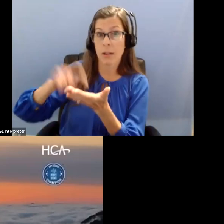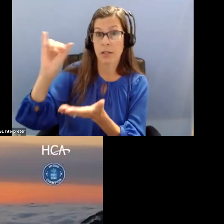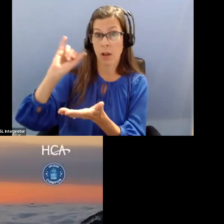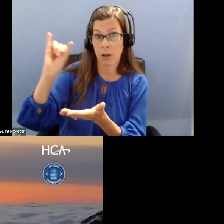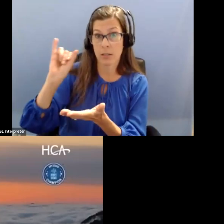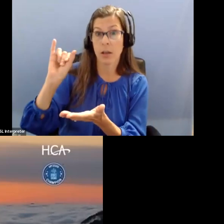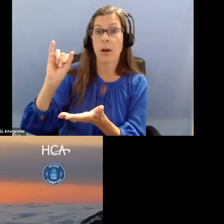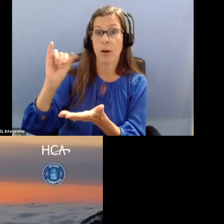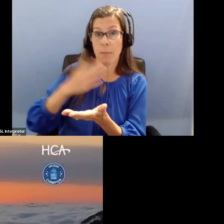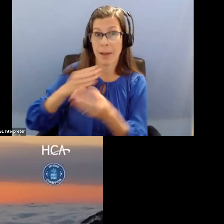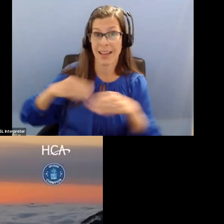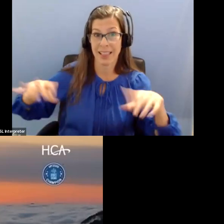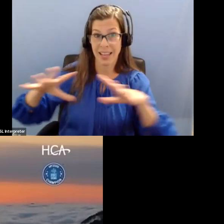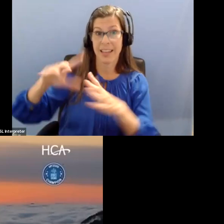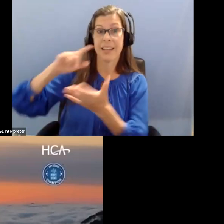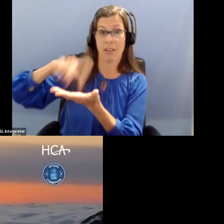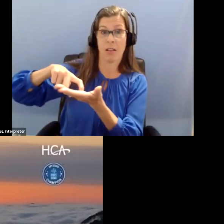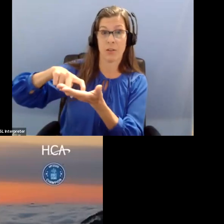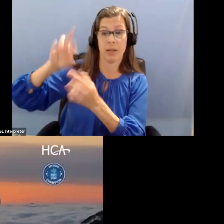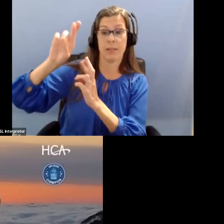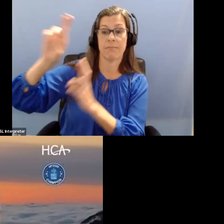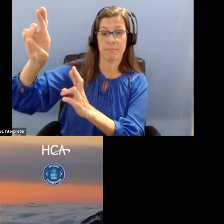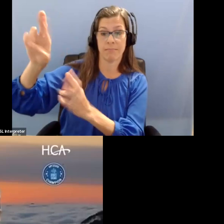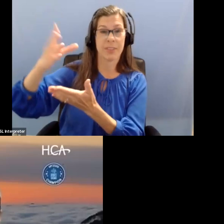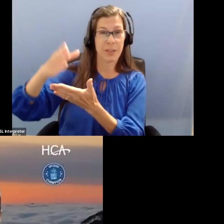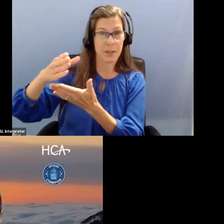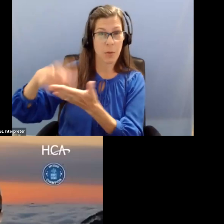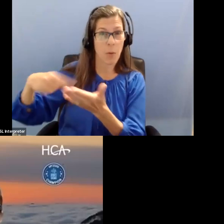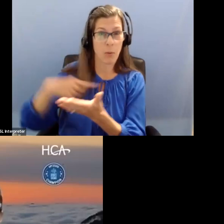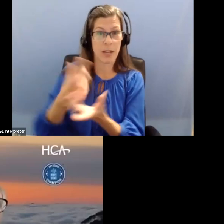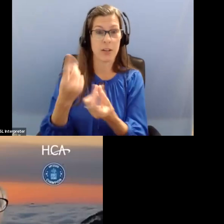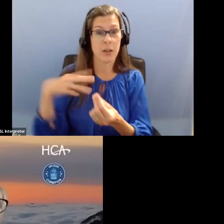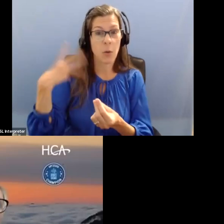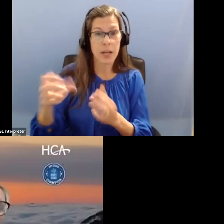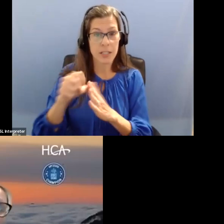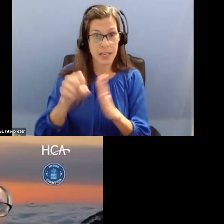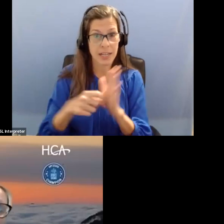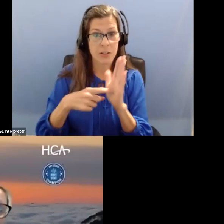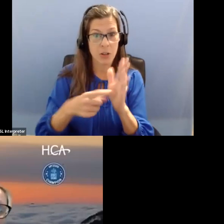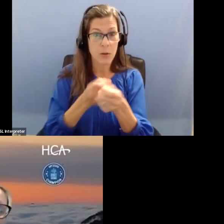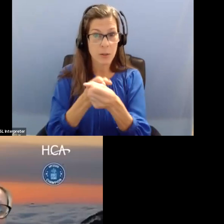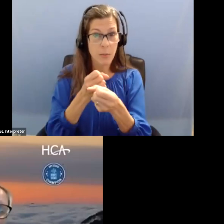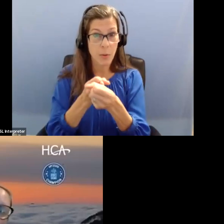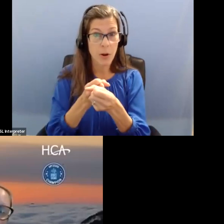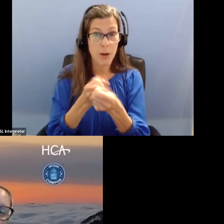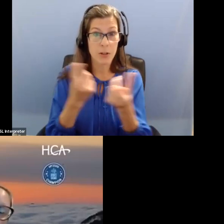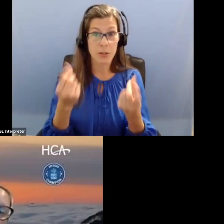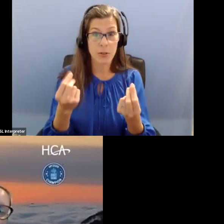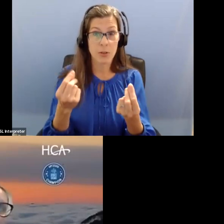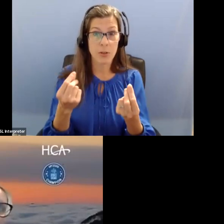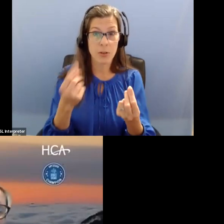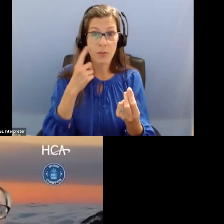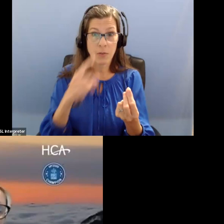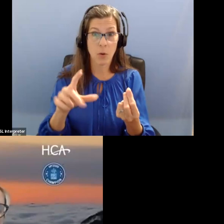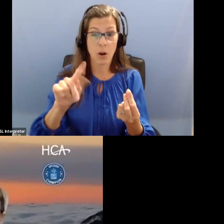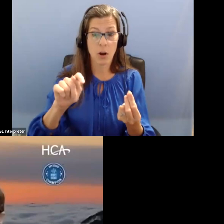to do my land acknowledgement that part of what we're doing in Washington State to continue to show support for the work that tribes have